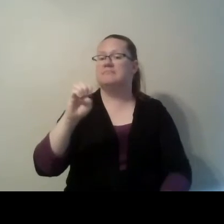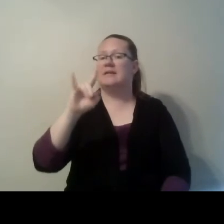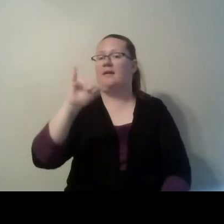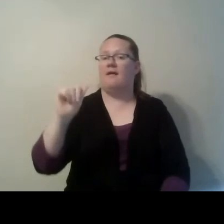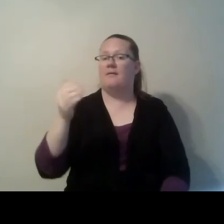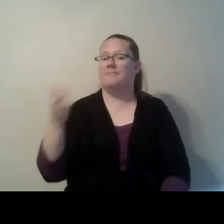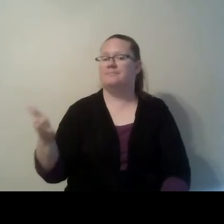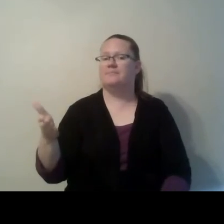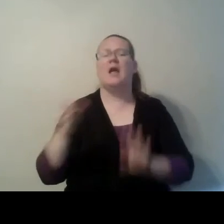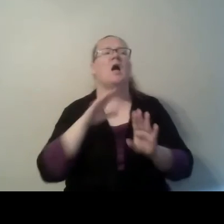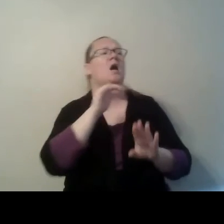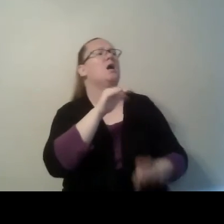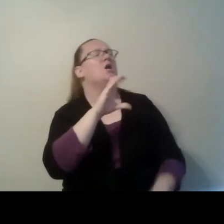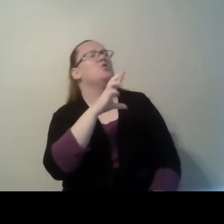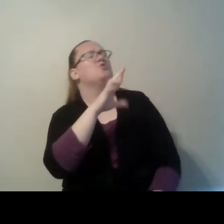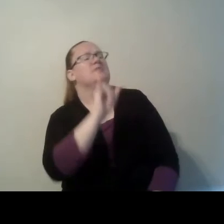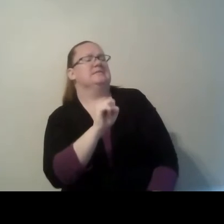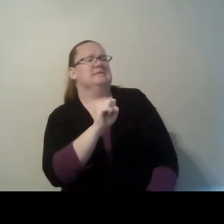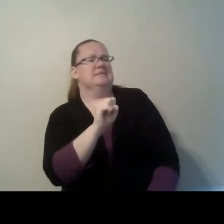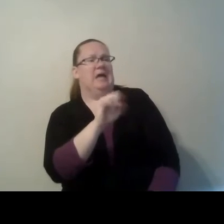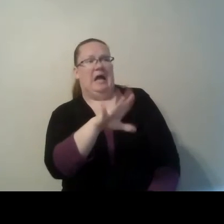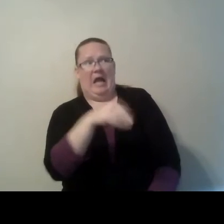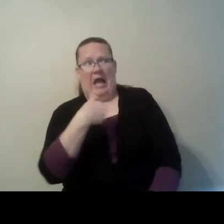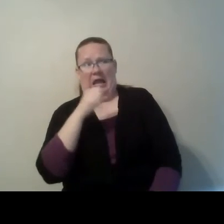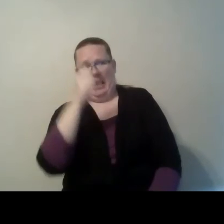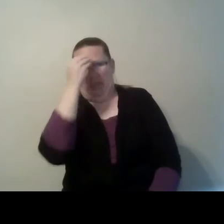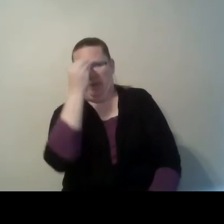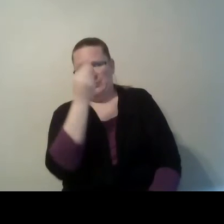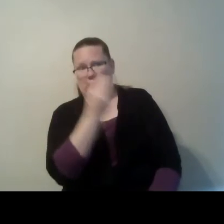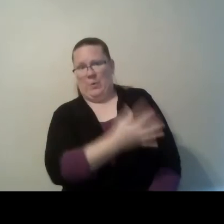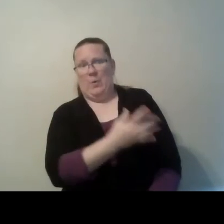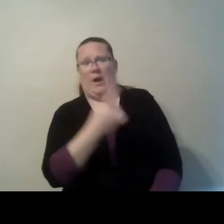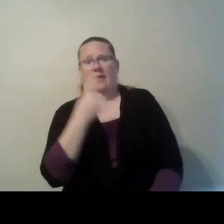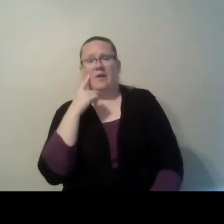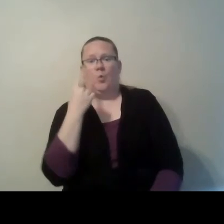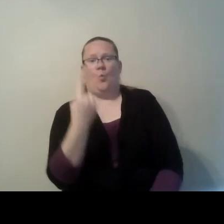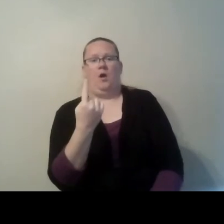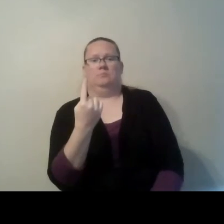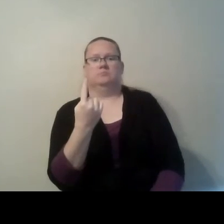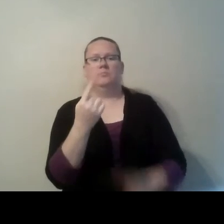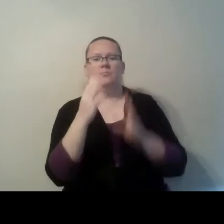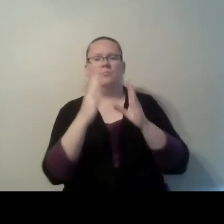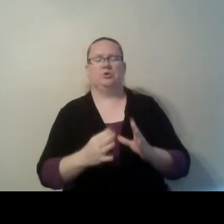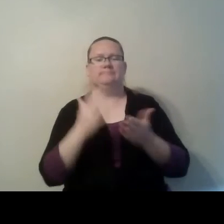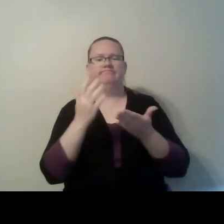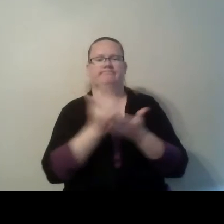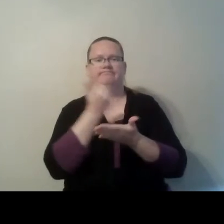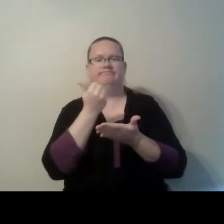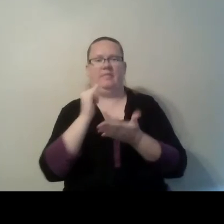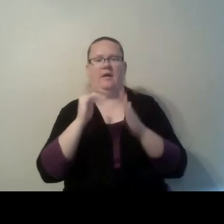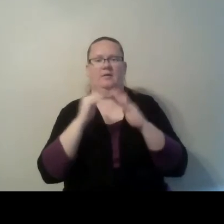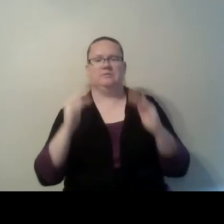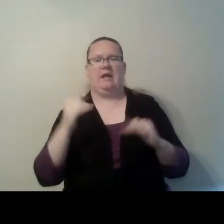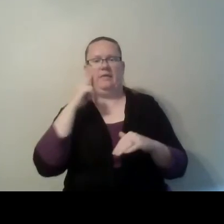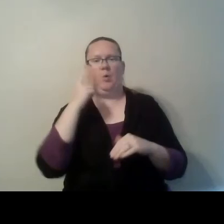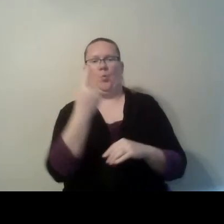Hey, Chris, Yes. I can let you know. I believe it's one individual who's partaken in that. So